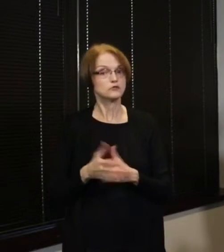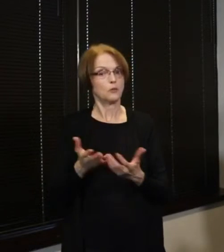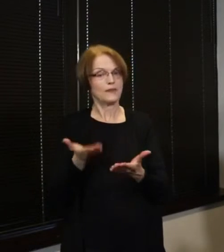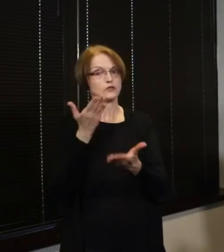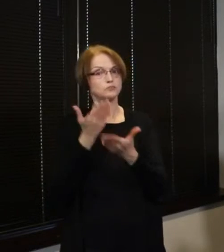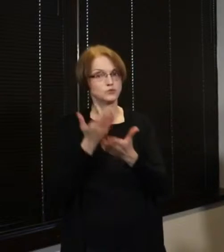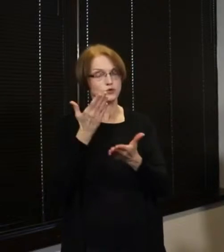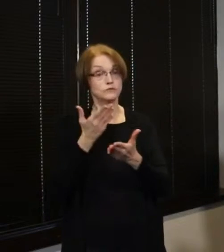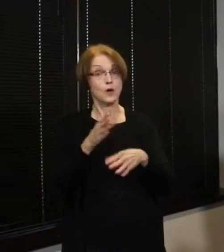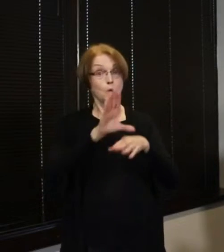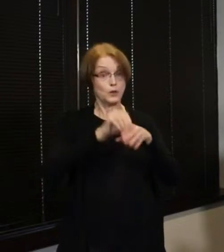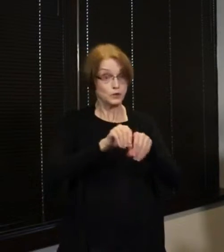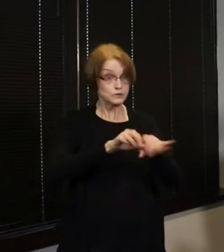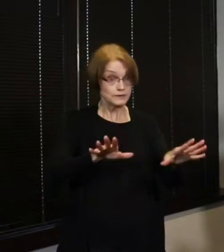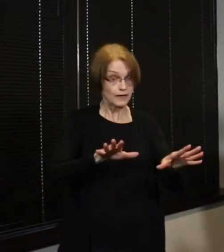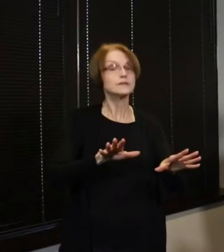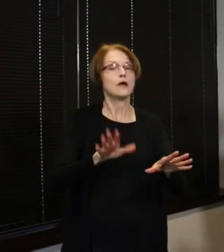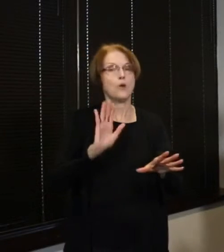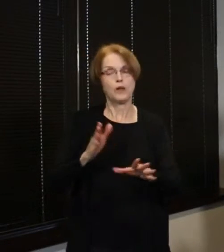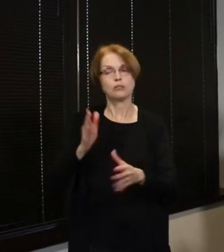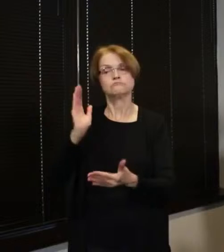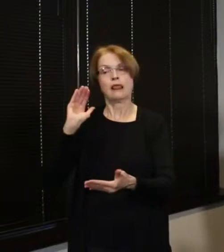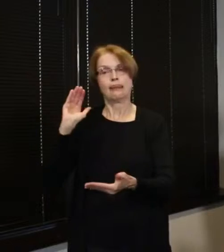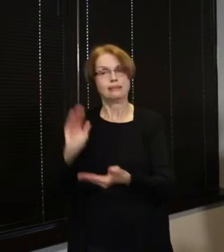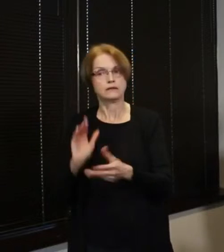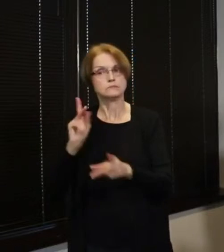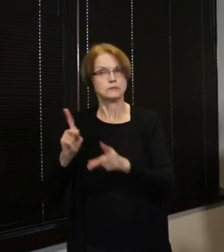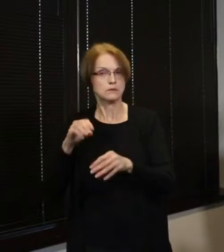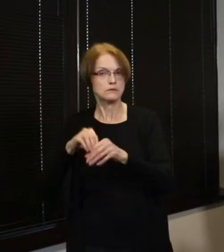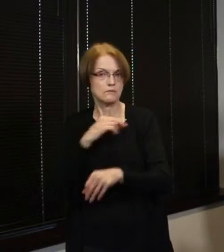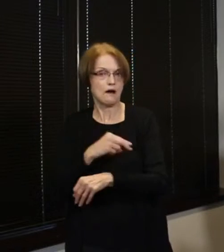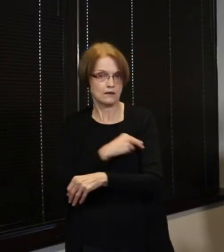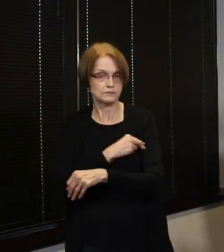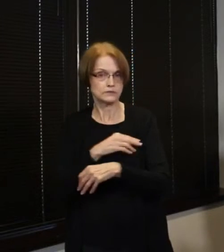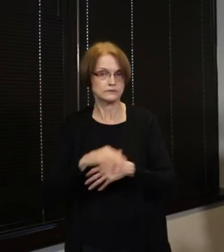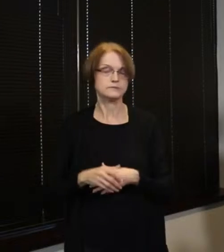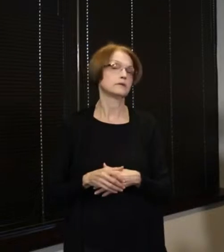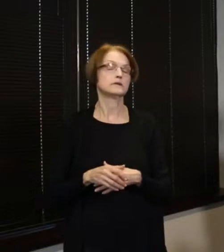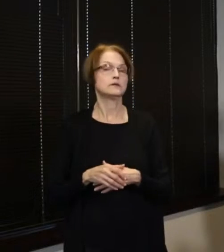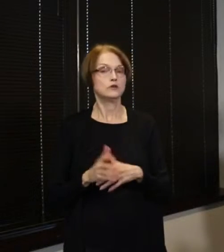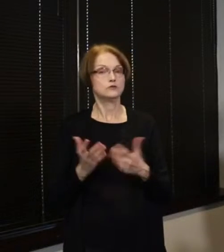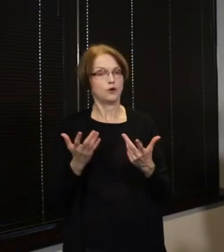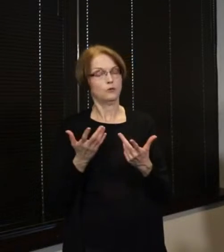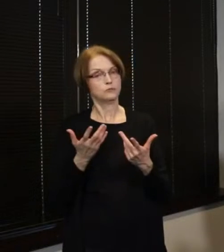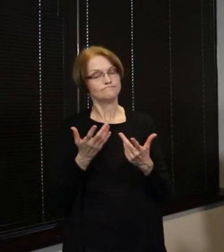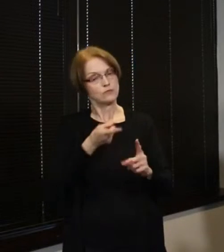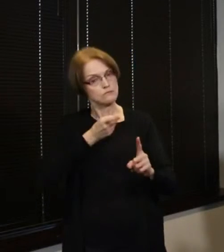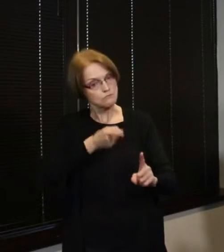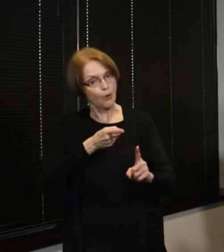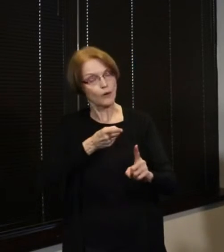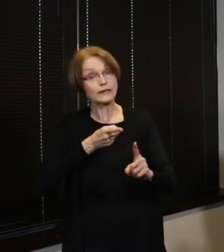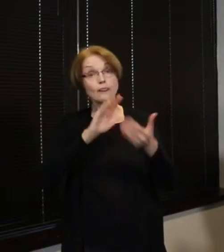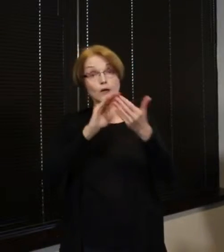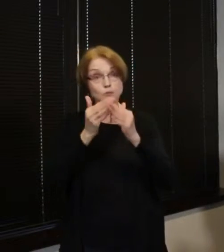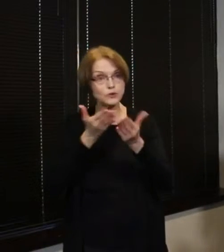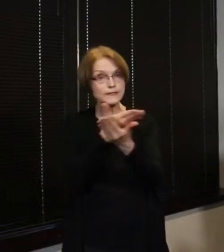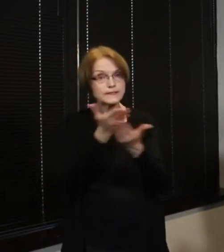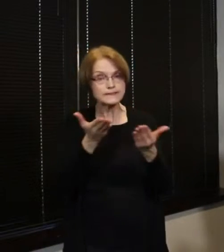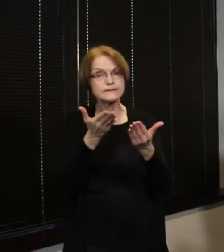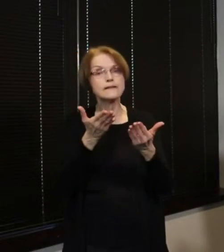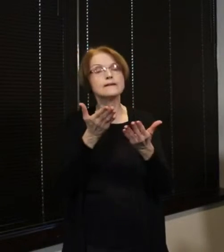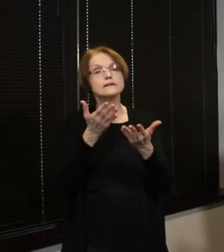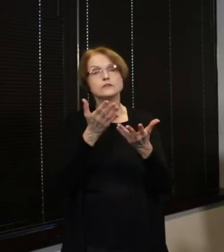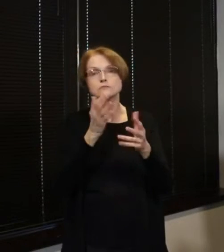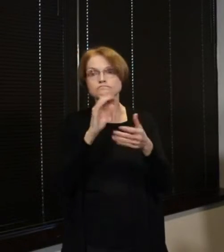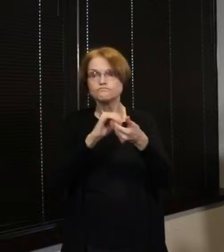that impact on inpatient census. So anything that we can do to decrease transmission in the community will play